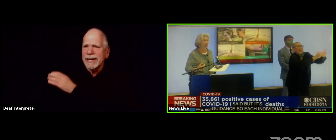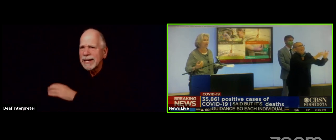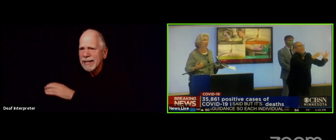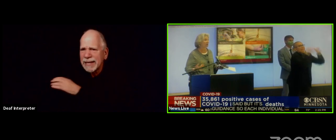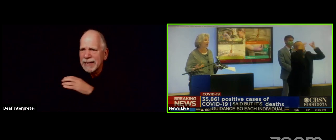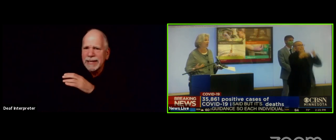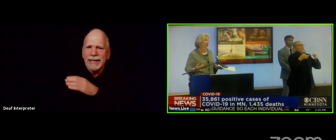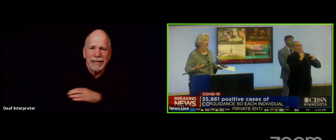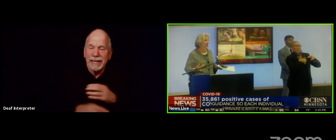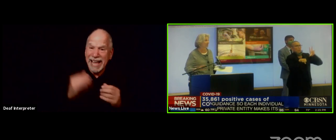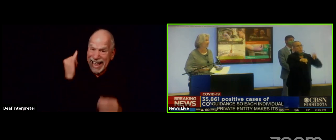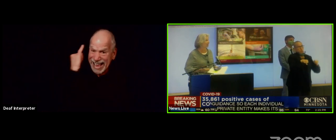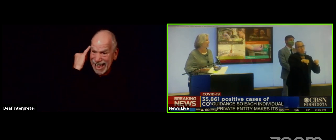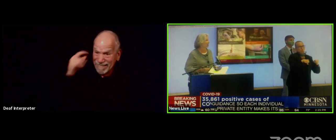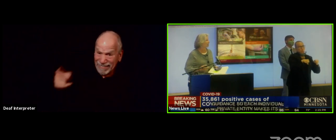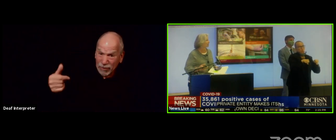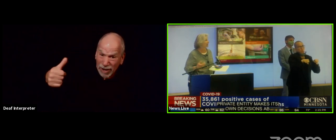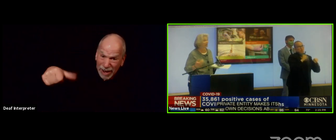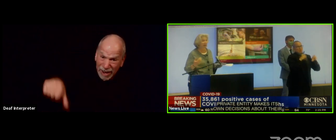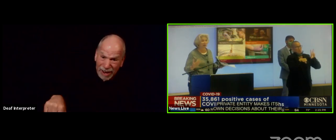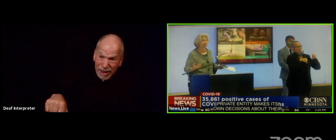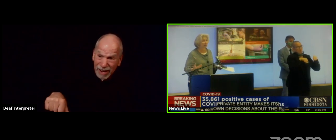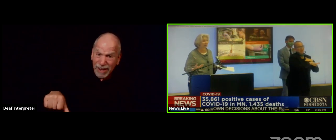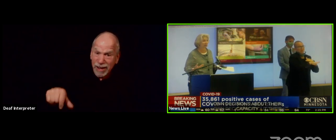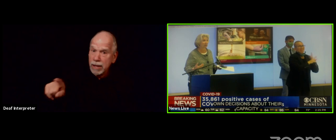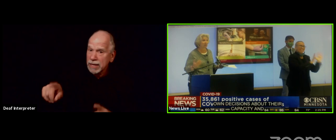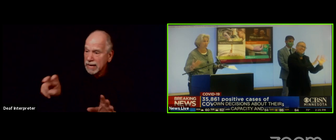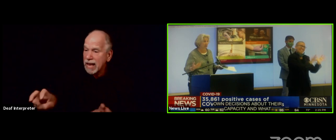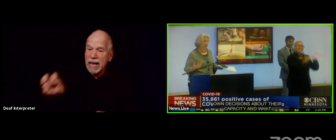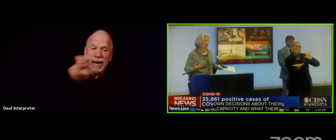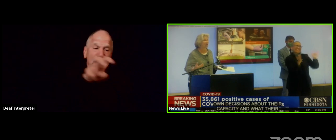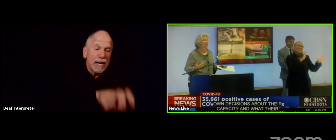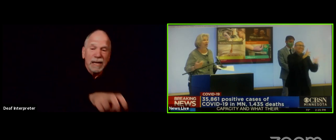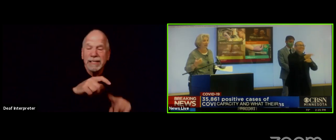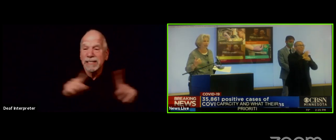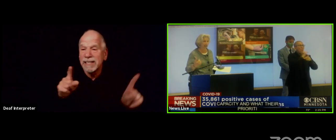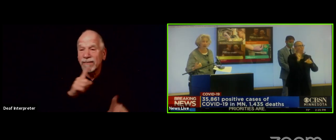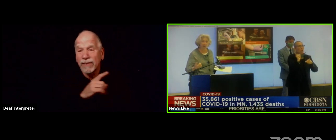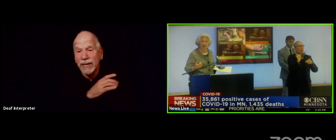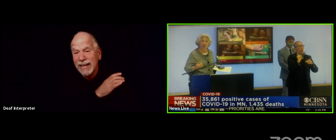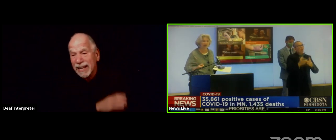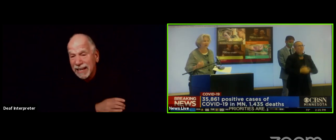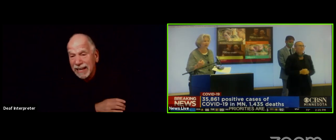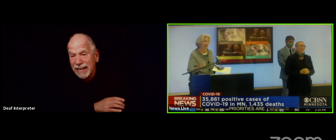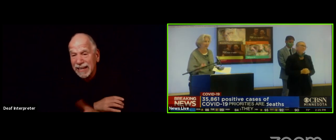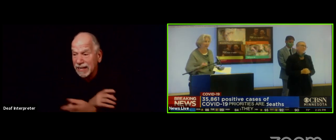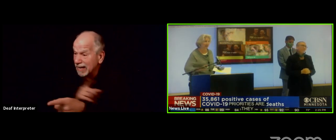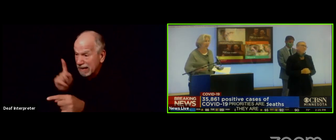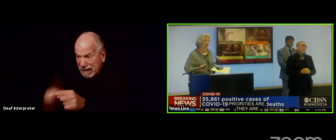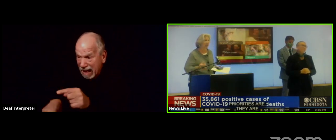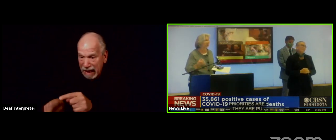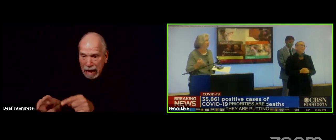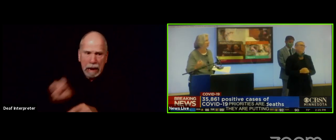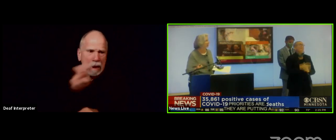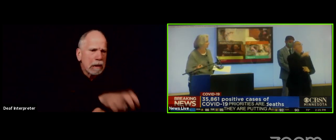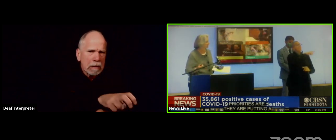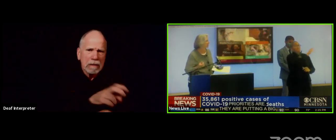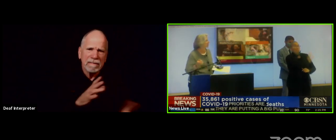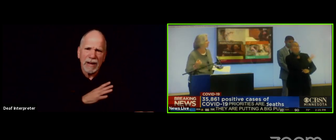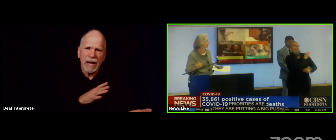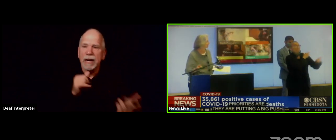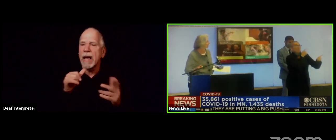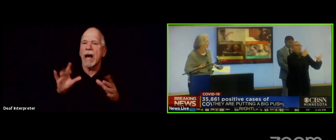and what their priorities are. They are putting a big push, rightly so, on testing healthcare workers, testing symptomatic people, testing